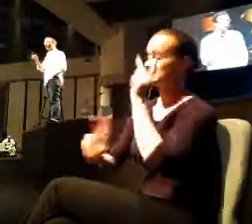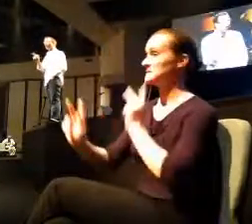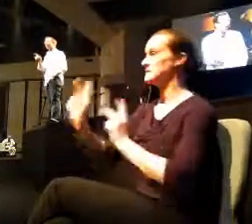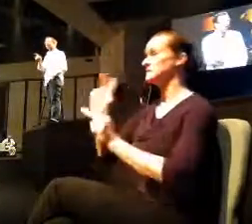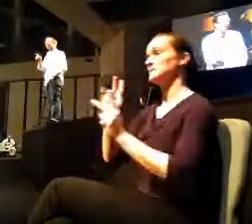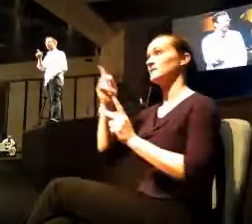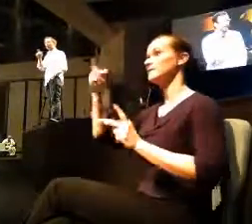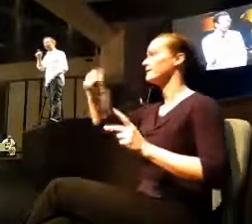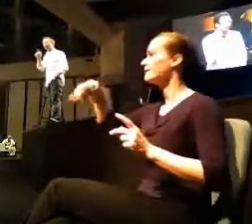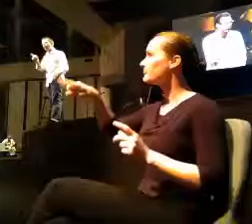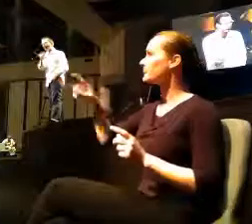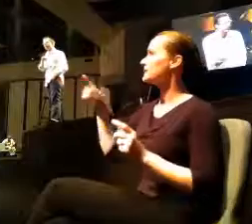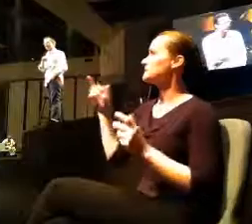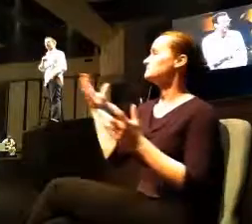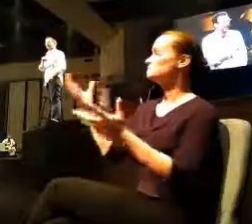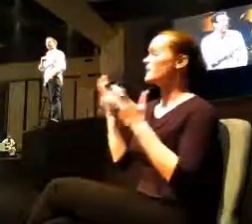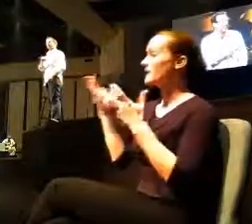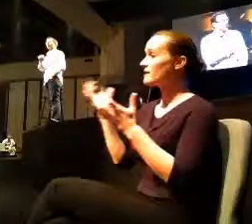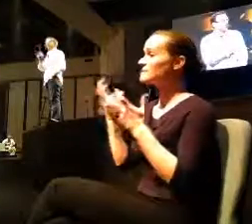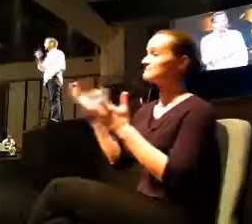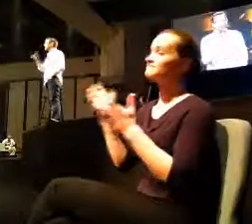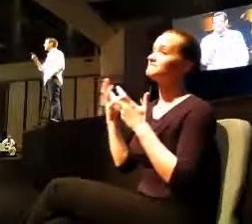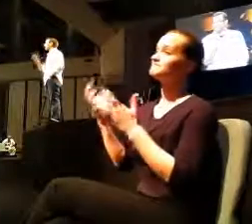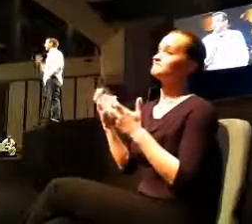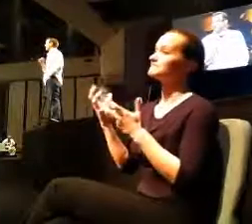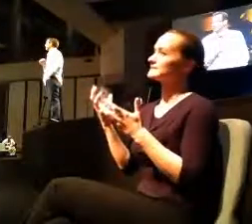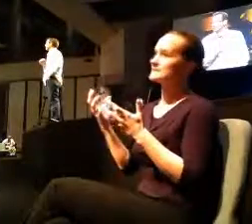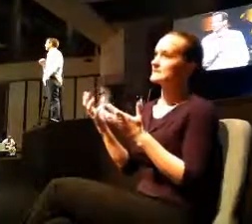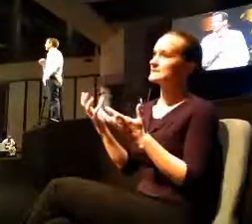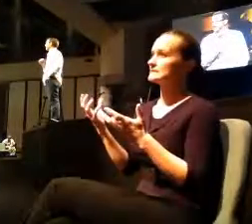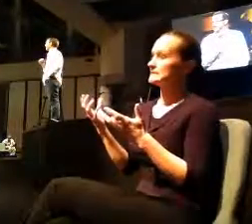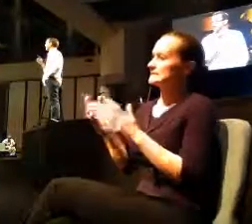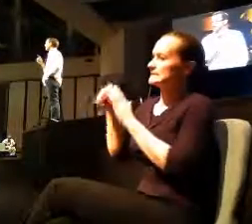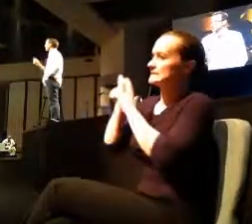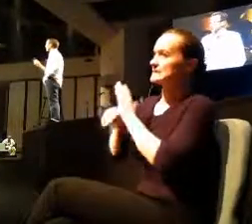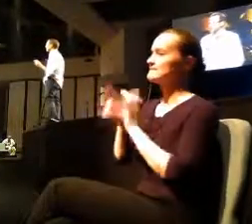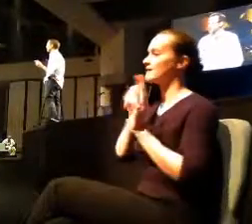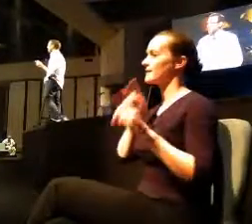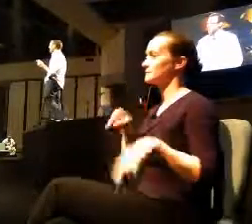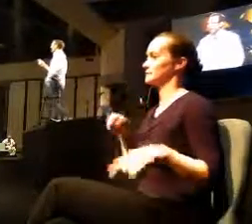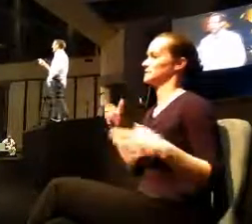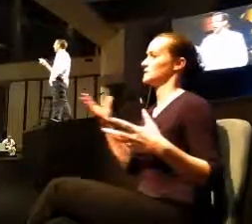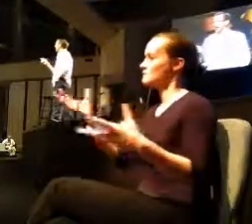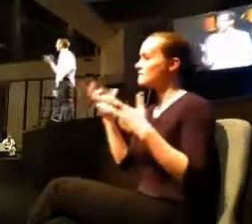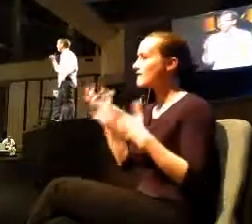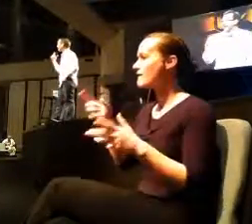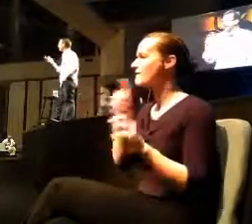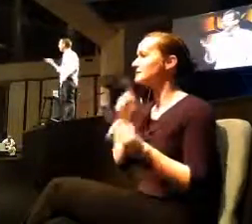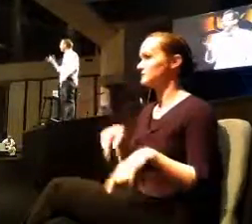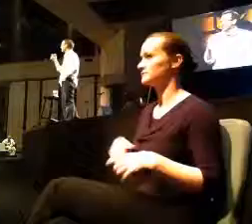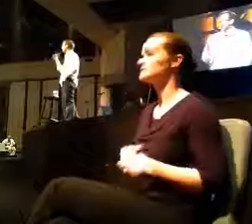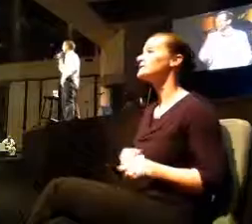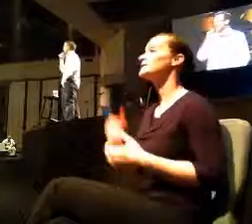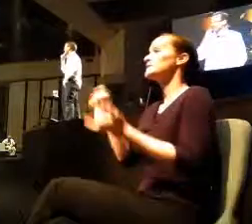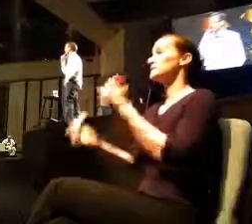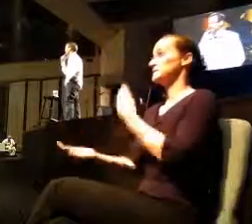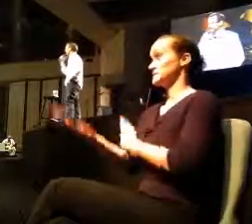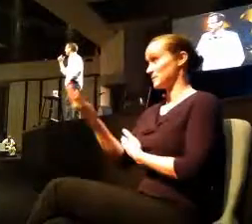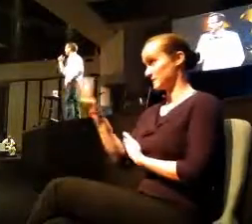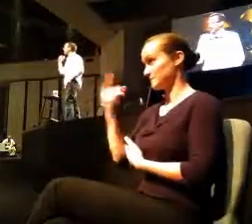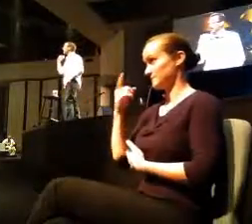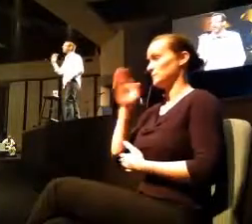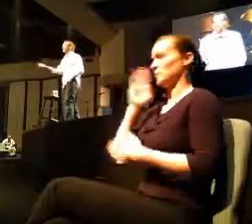are longing for those deeper answers. And this morning, as I end this